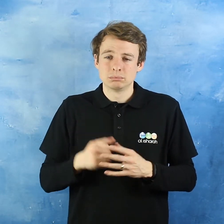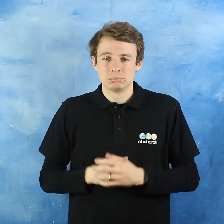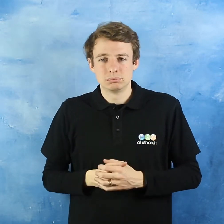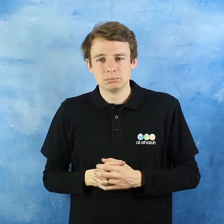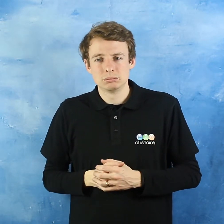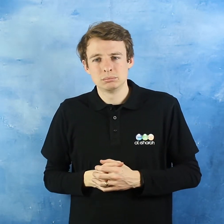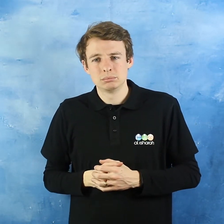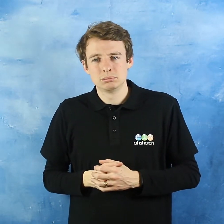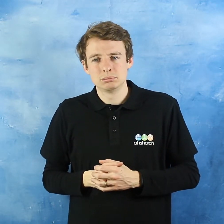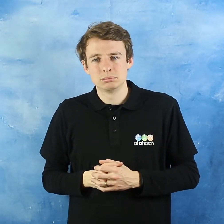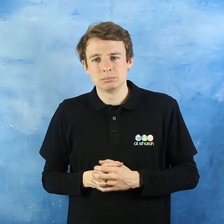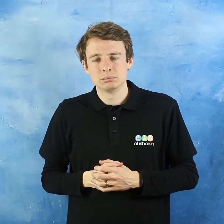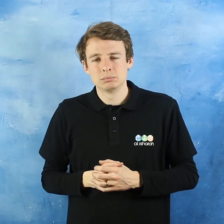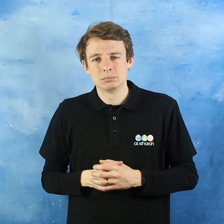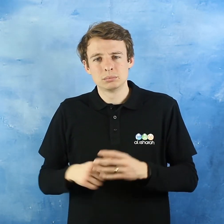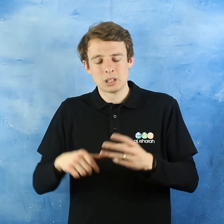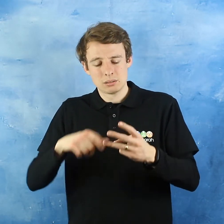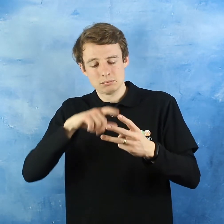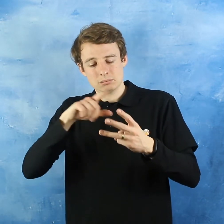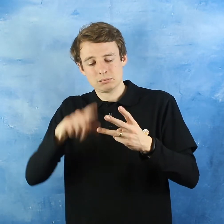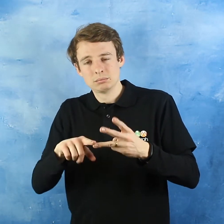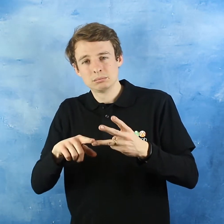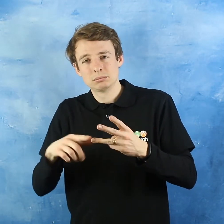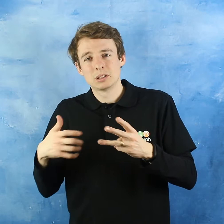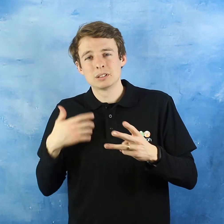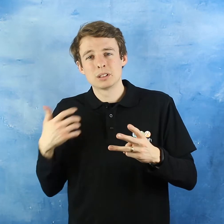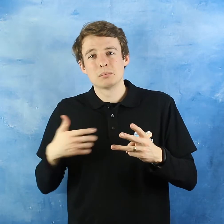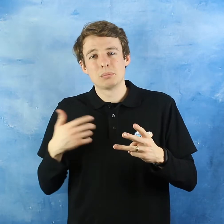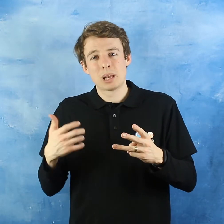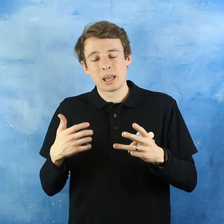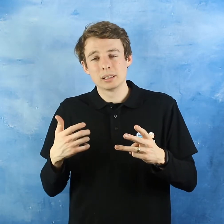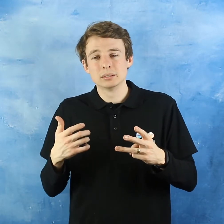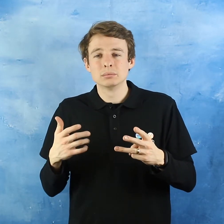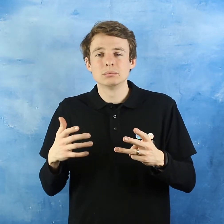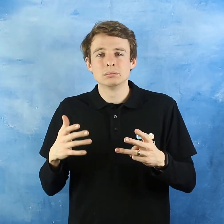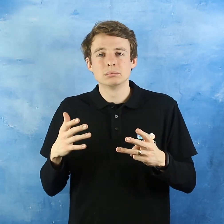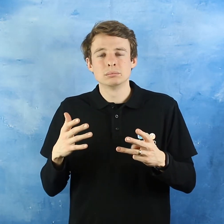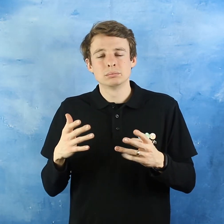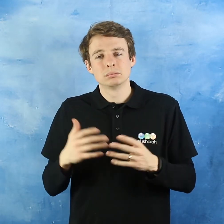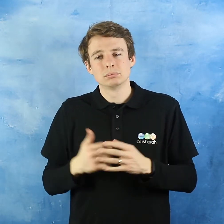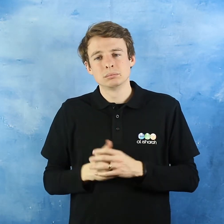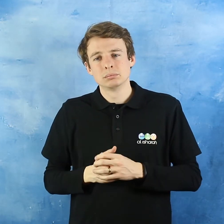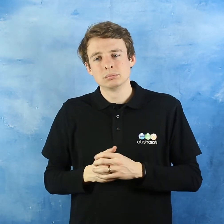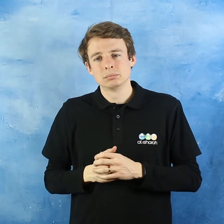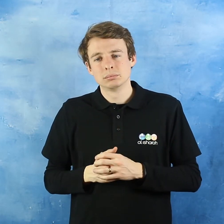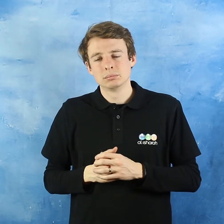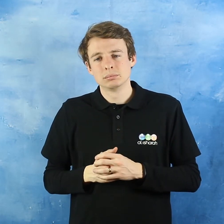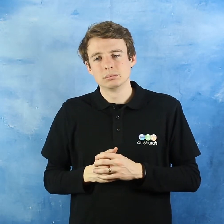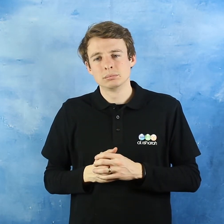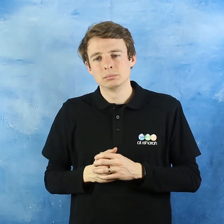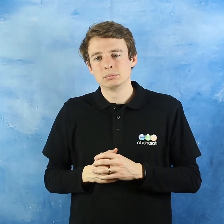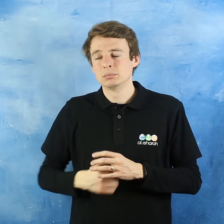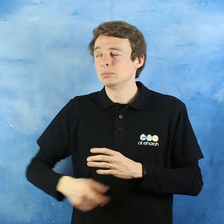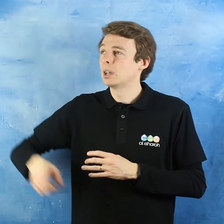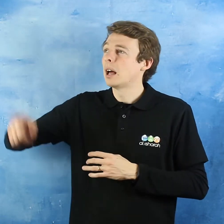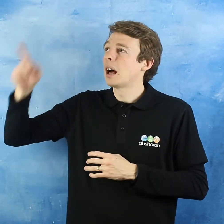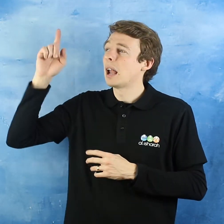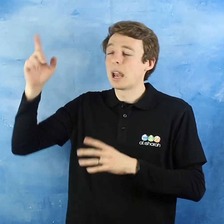Allah? That is a'laha an tashkua nafsaka ilayh. That you complain yourself, about yourself